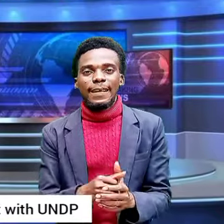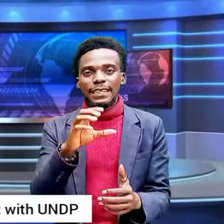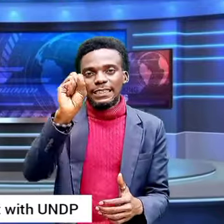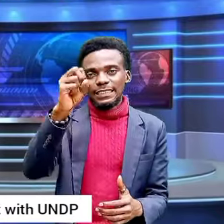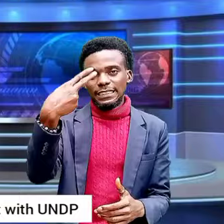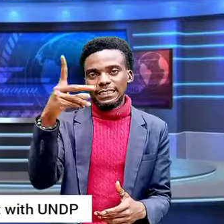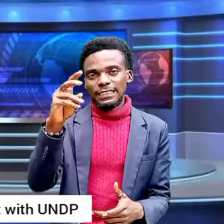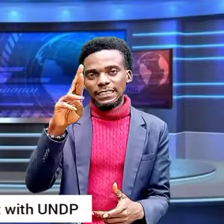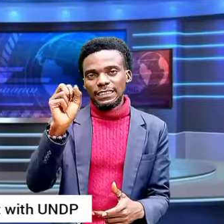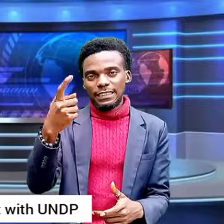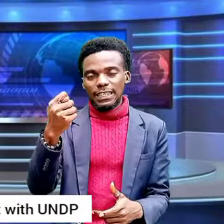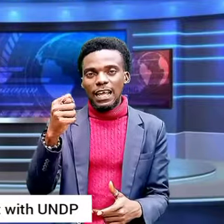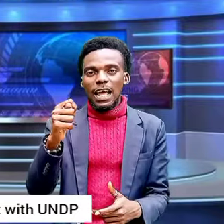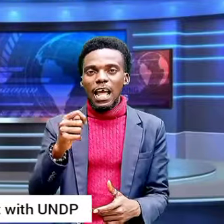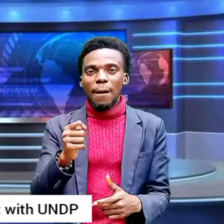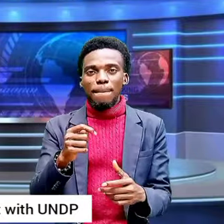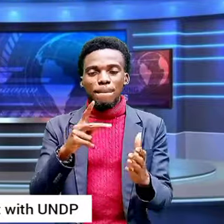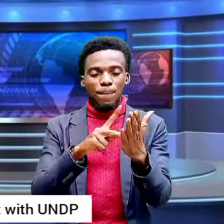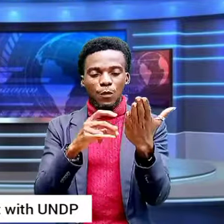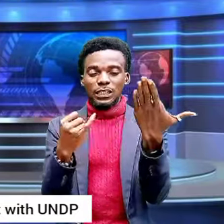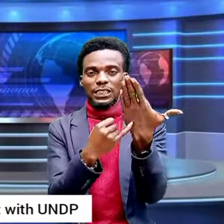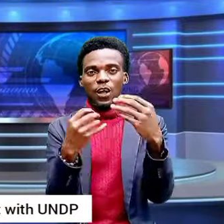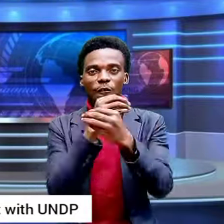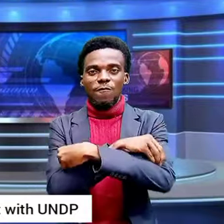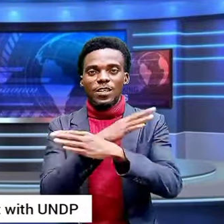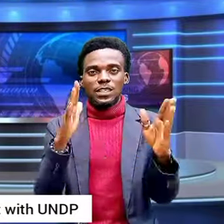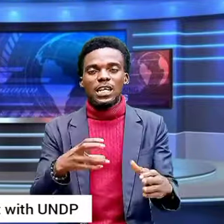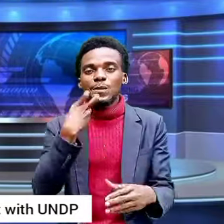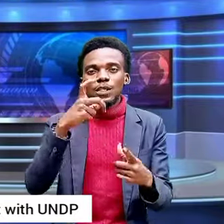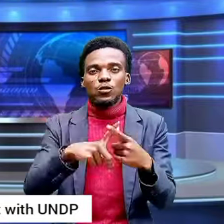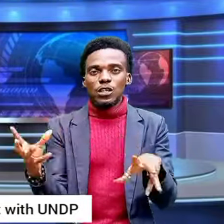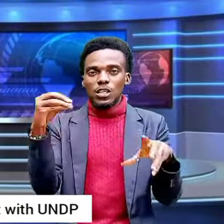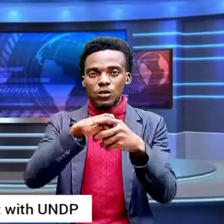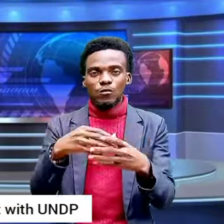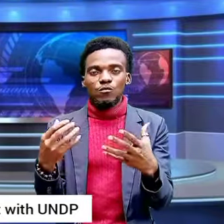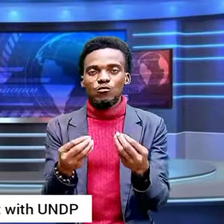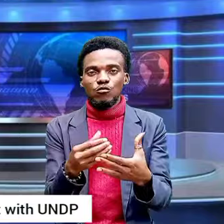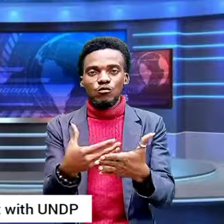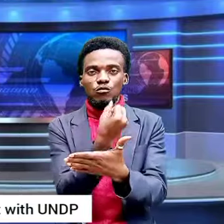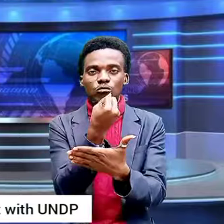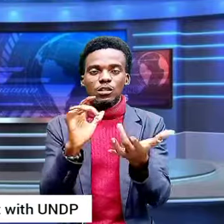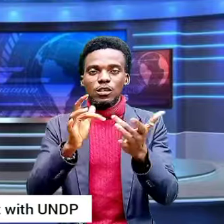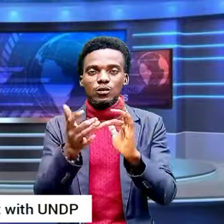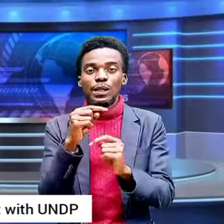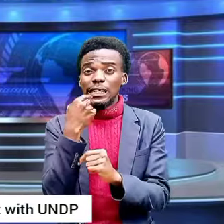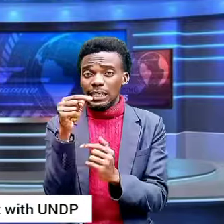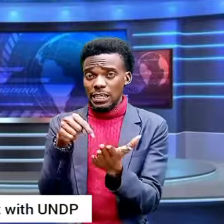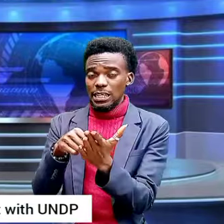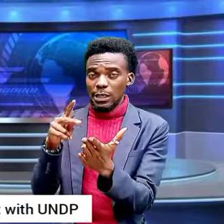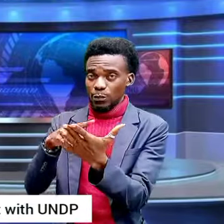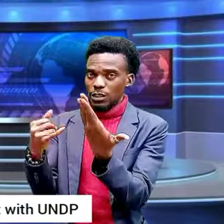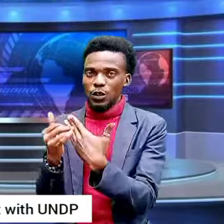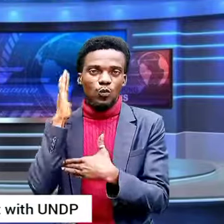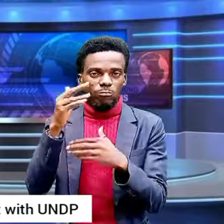Shedrack Danladi, project officer, speaking to Inclusive News Network, said this project